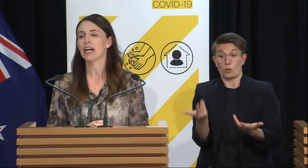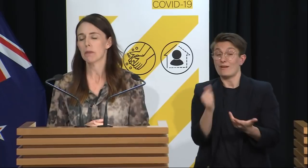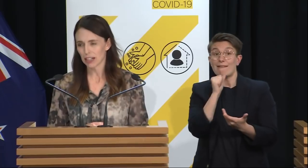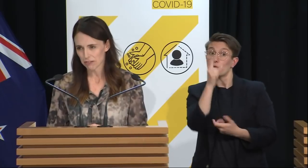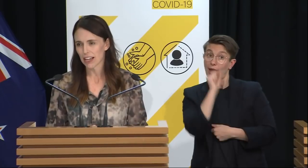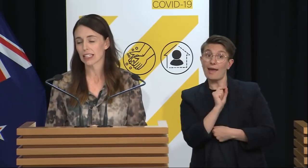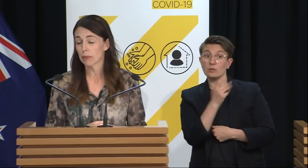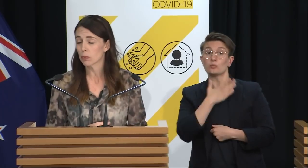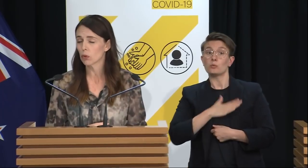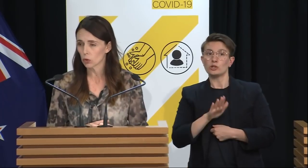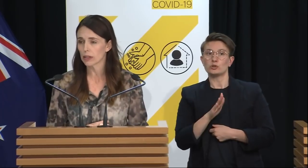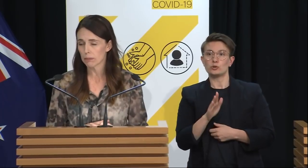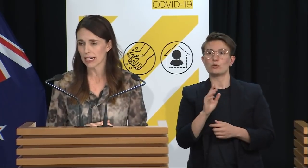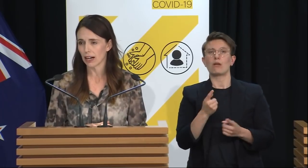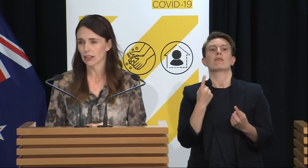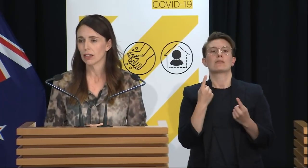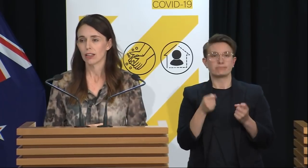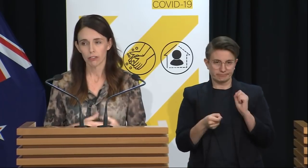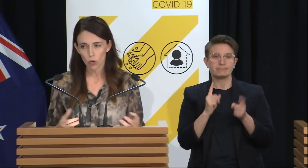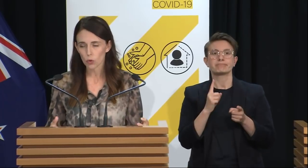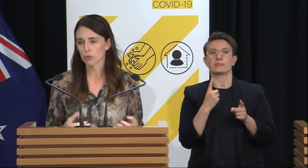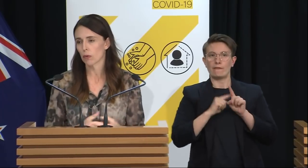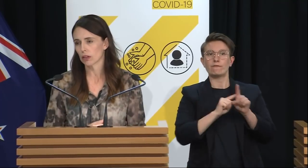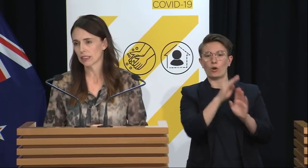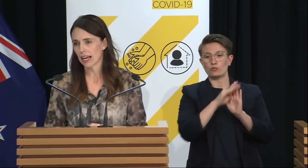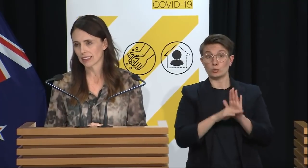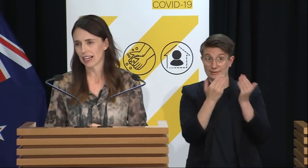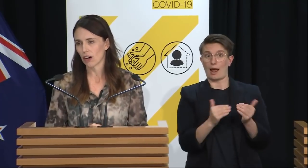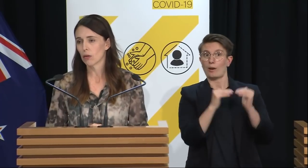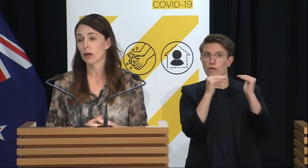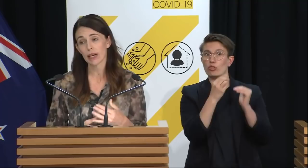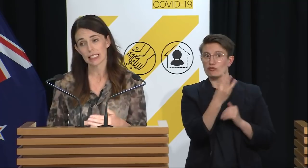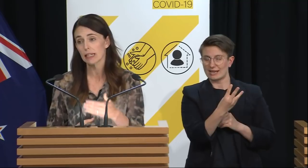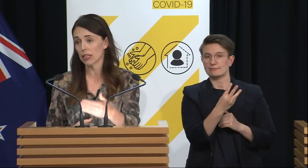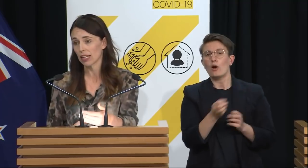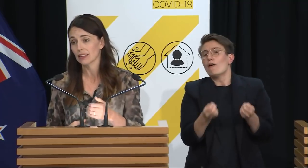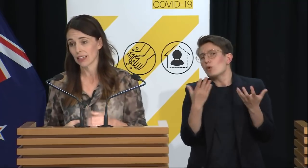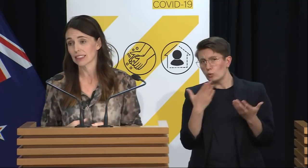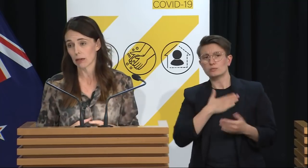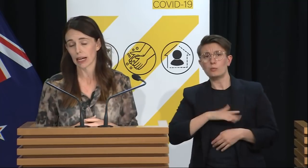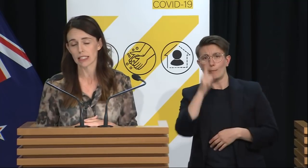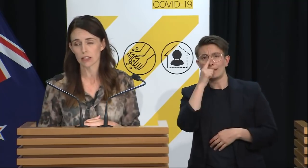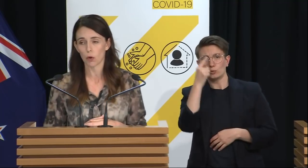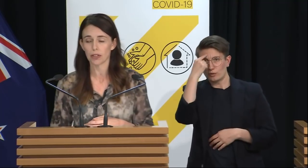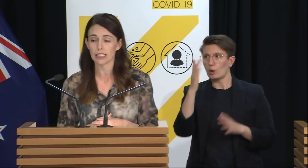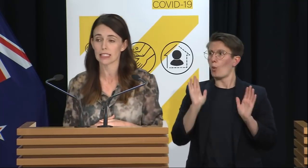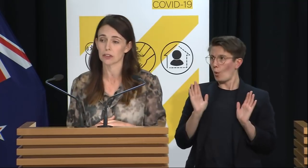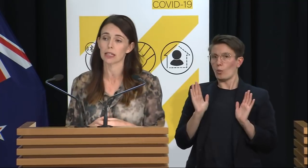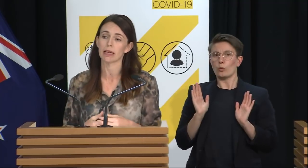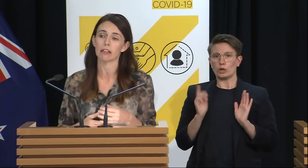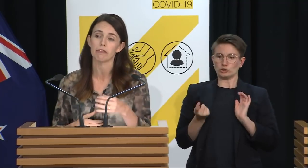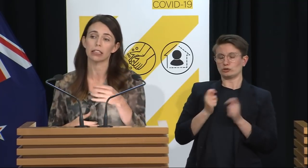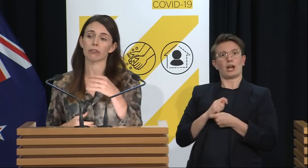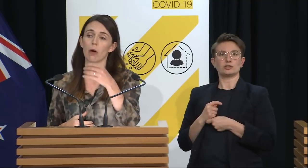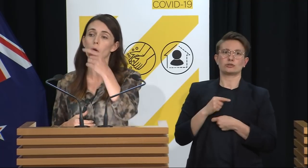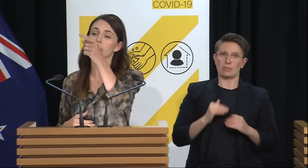Henry, about the fact that people will already be out. Of course we want them to act now, but we accept that in some cases won't necessarily